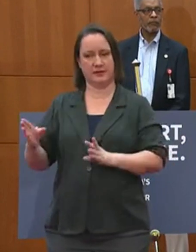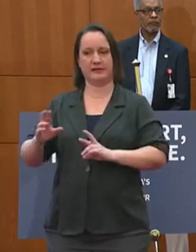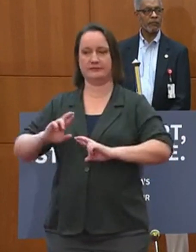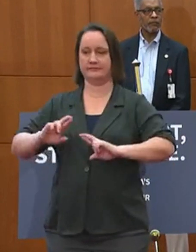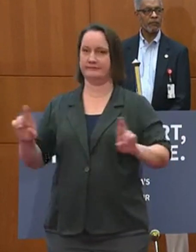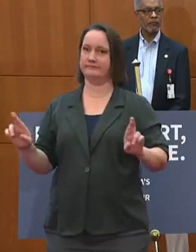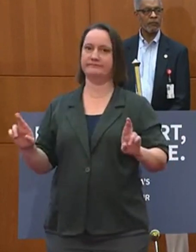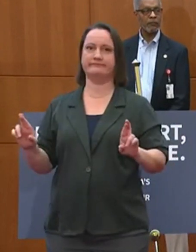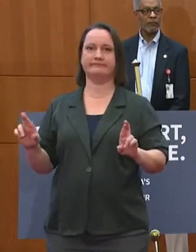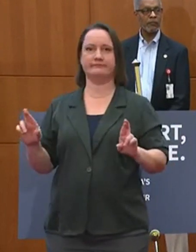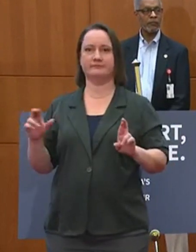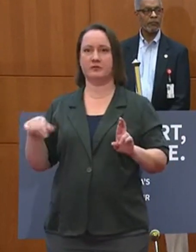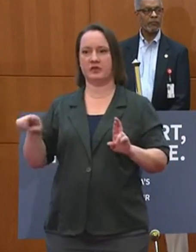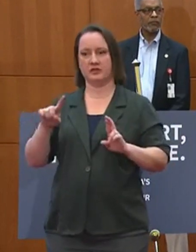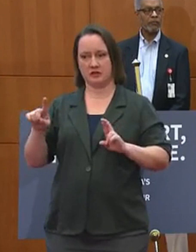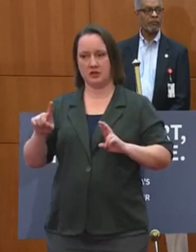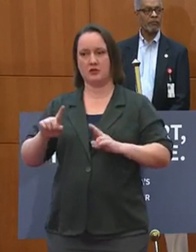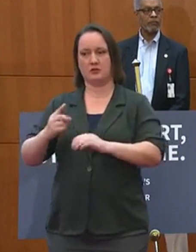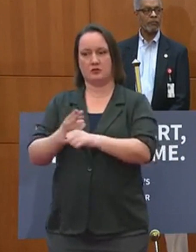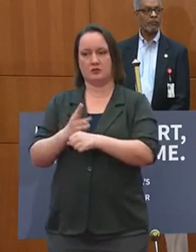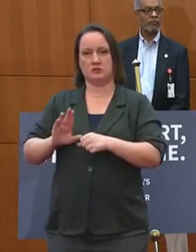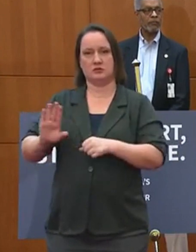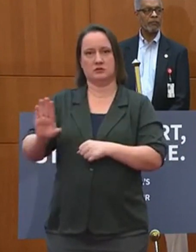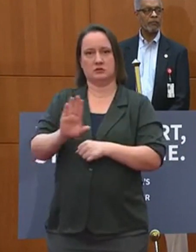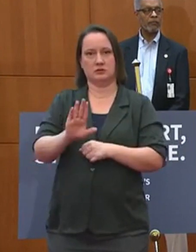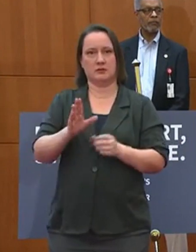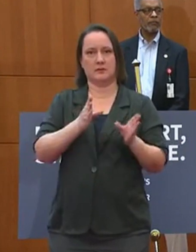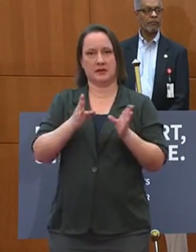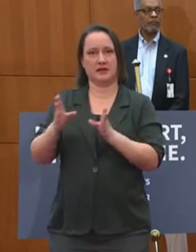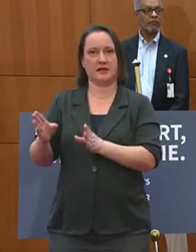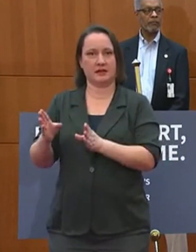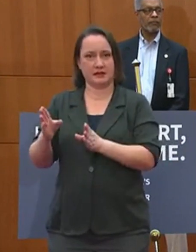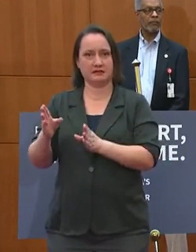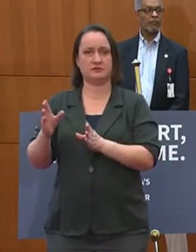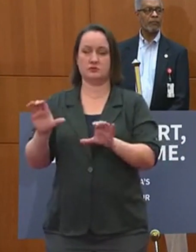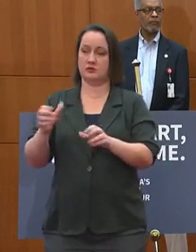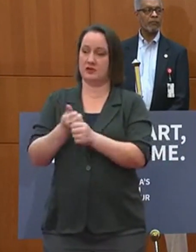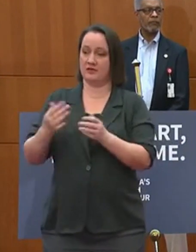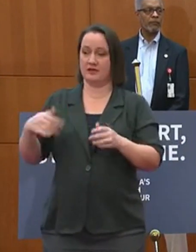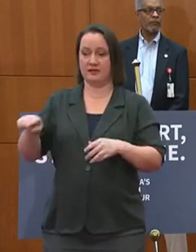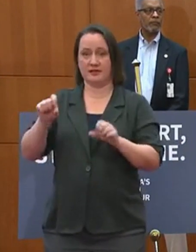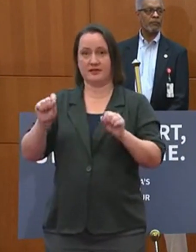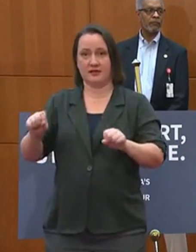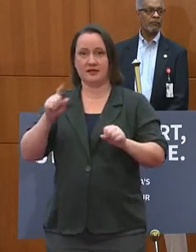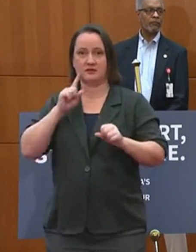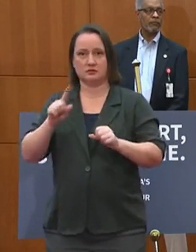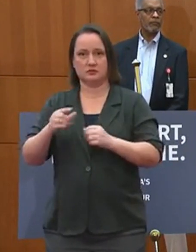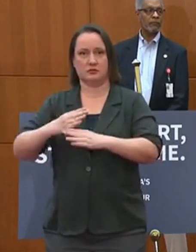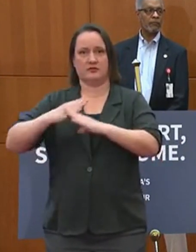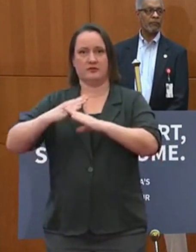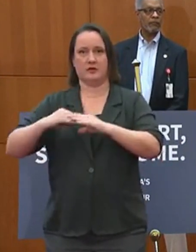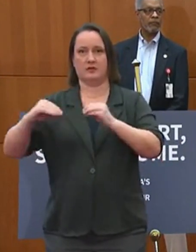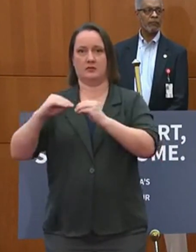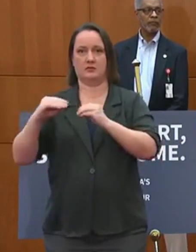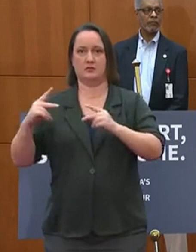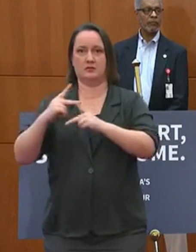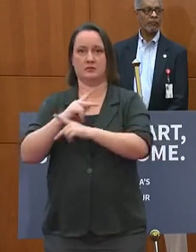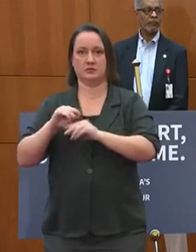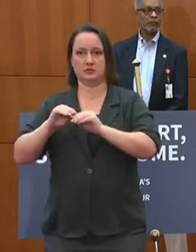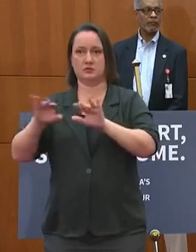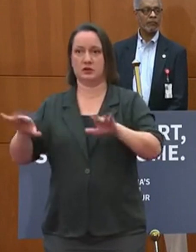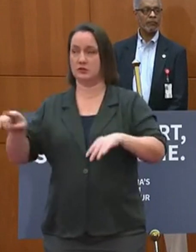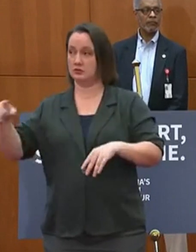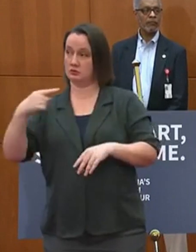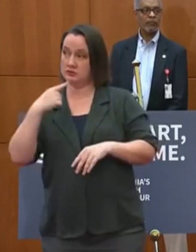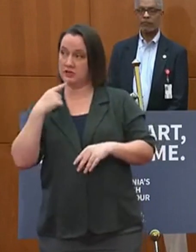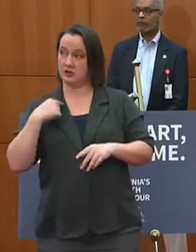they're implementing those plans and doing everything they can to prevent any further spread. Thanks. Was it fair to say that you